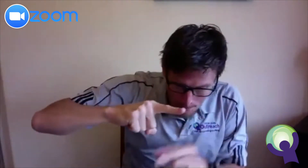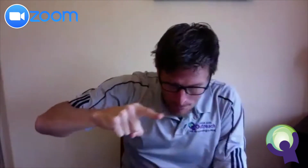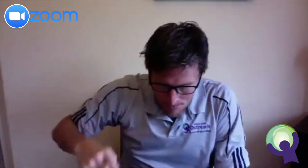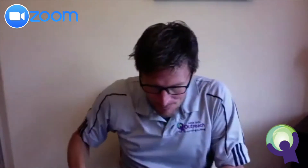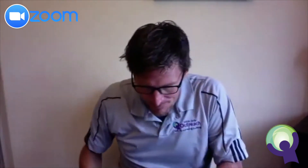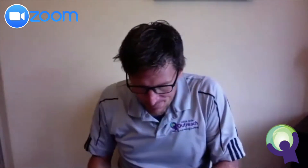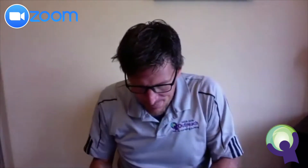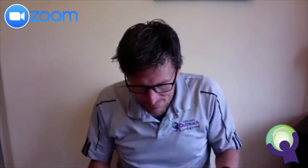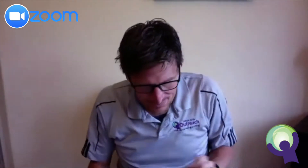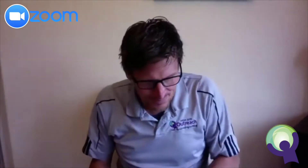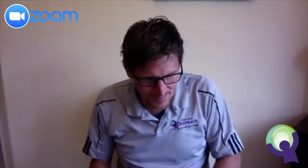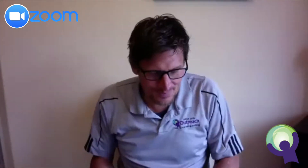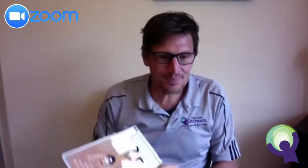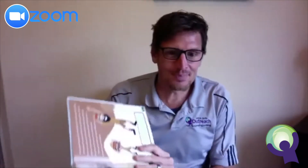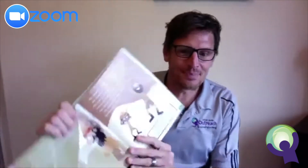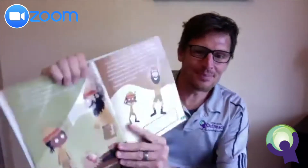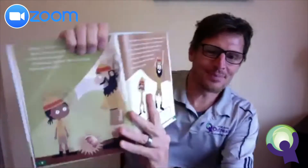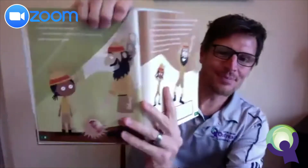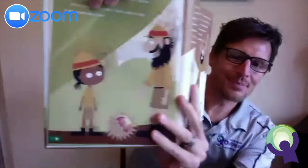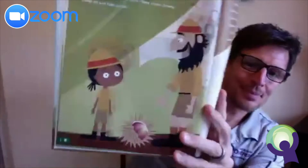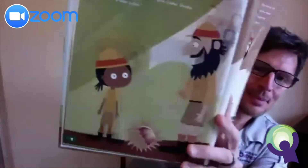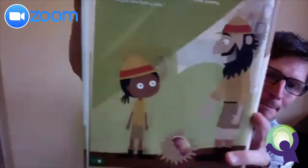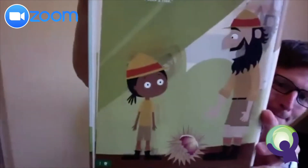Sadie put on the safari hat. She started to get dizzy.